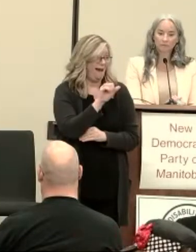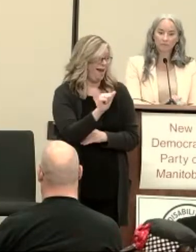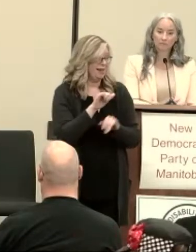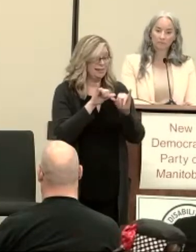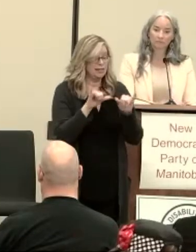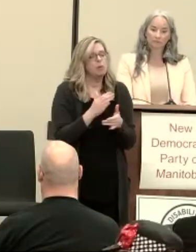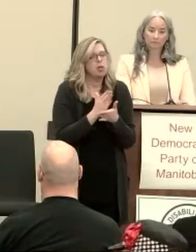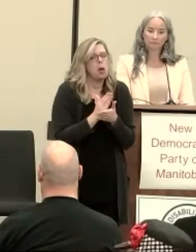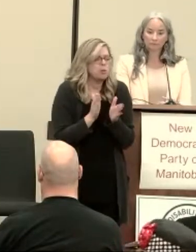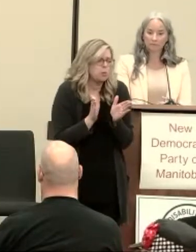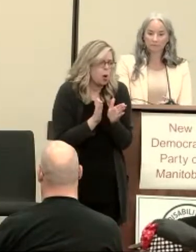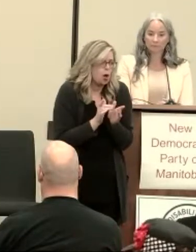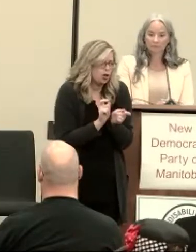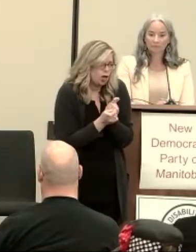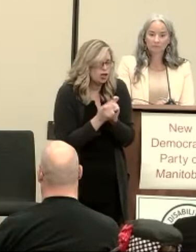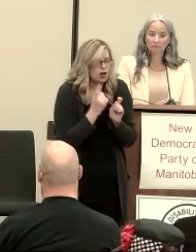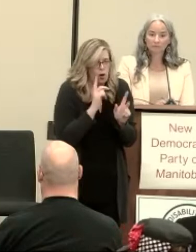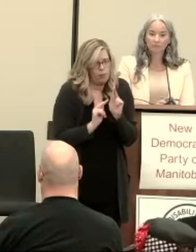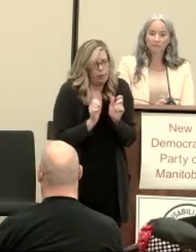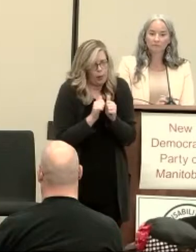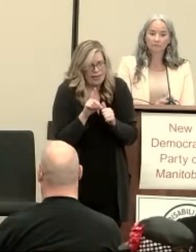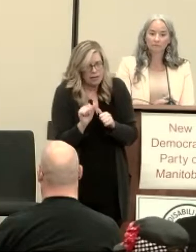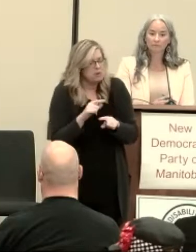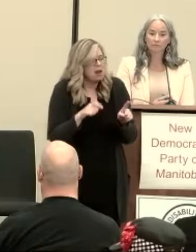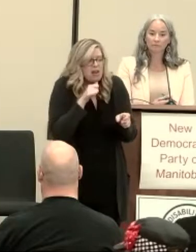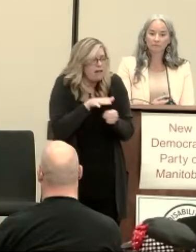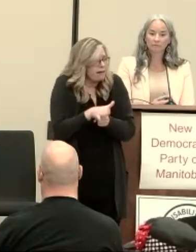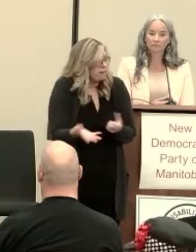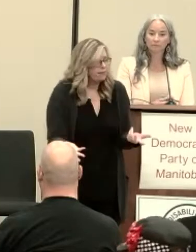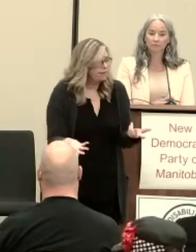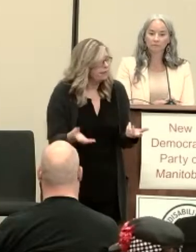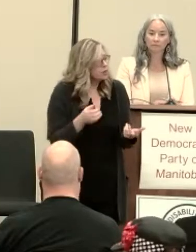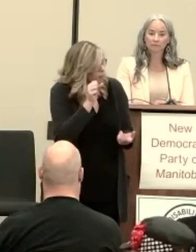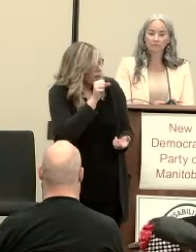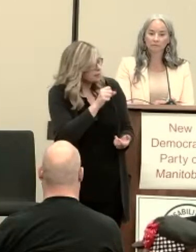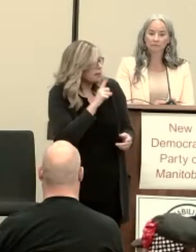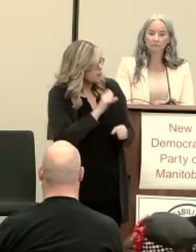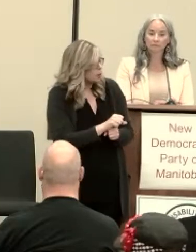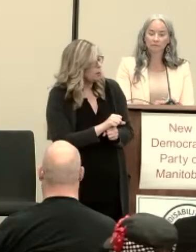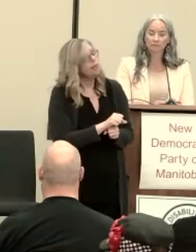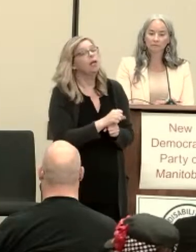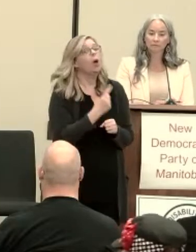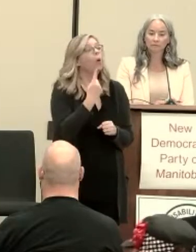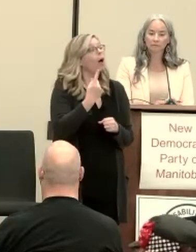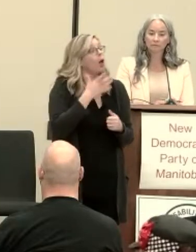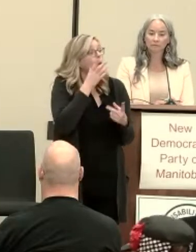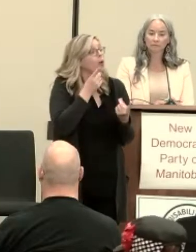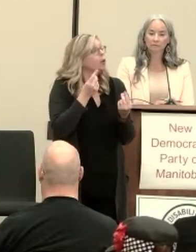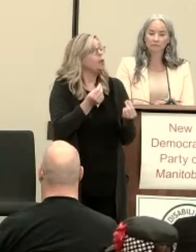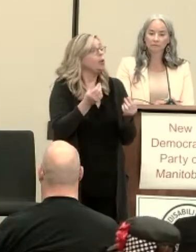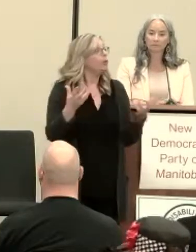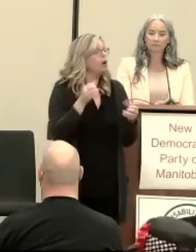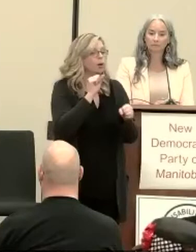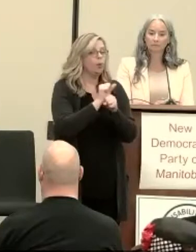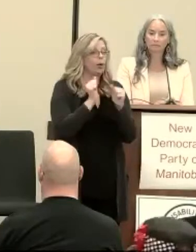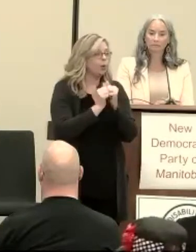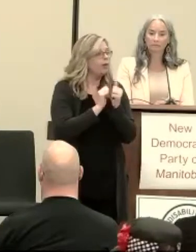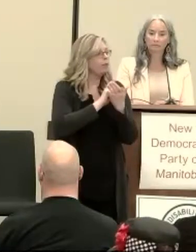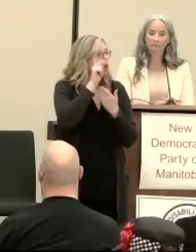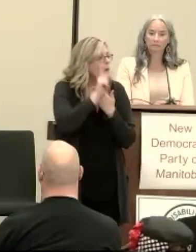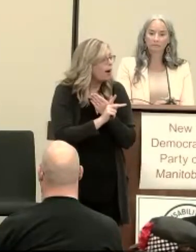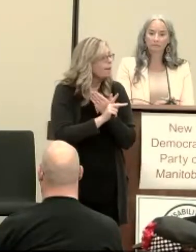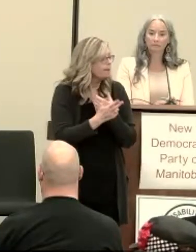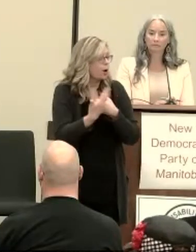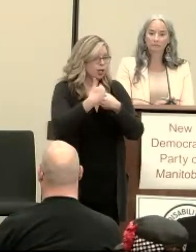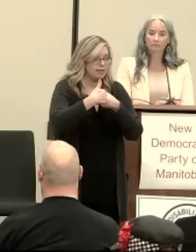for people with disabilities that still don't go far enough. So yes, absolutely. One of the things we'll do is make sure that we're working with program participants to